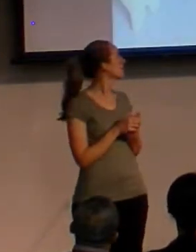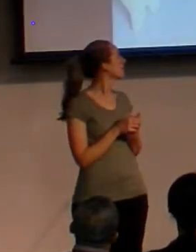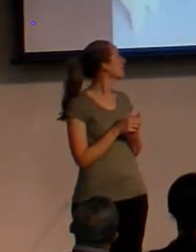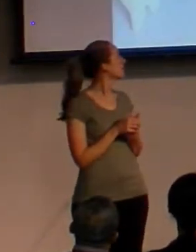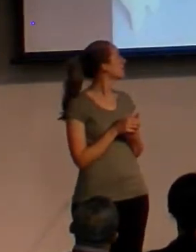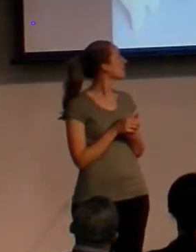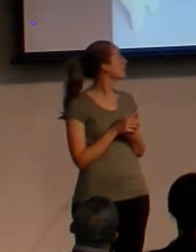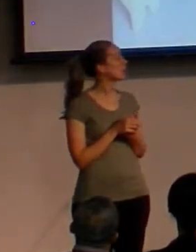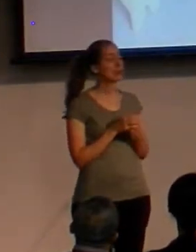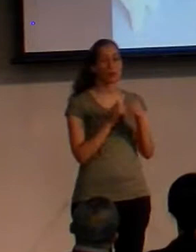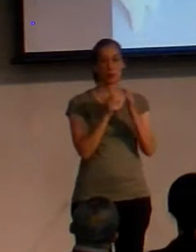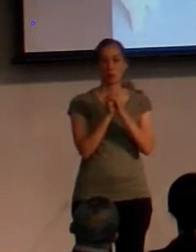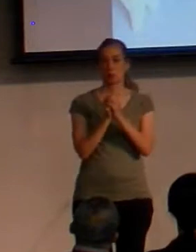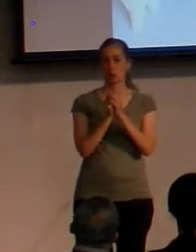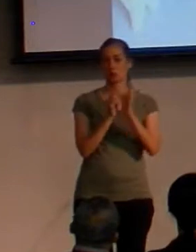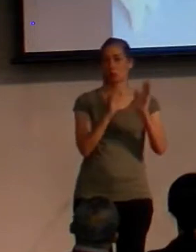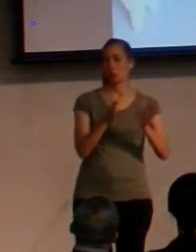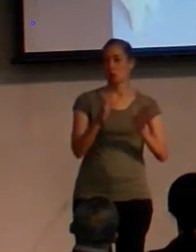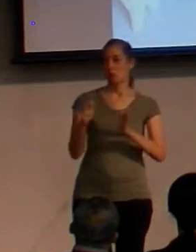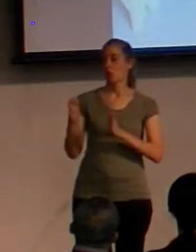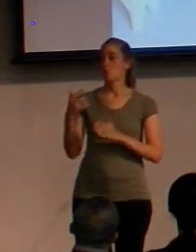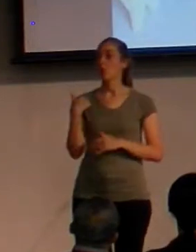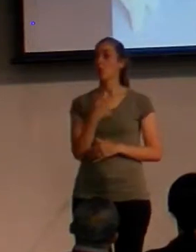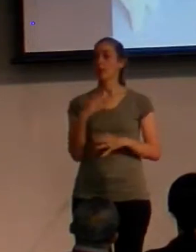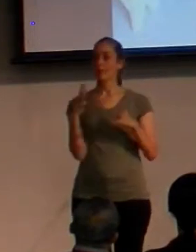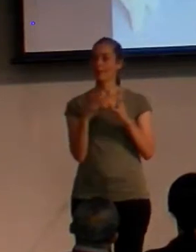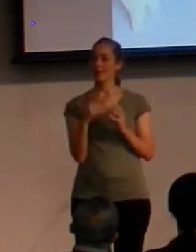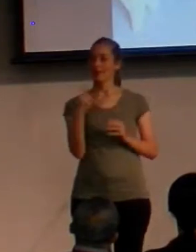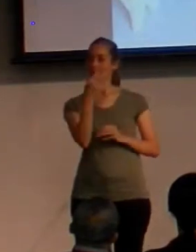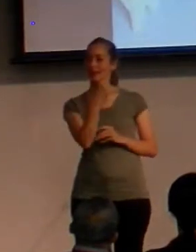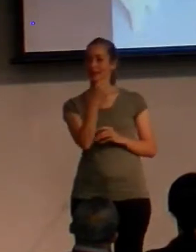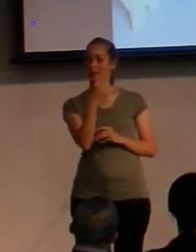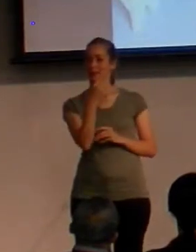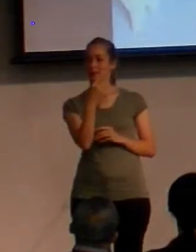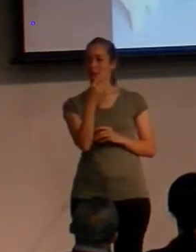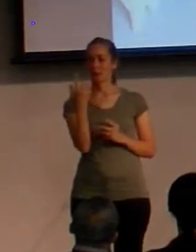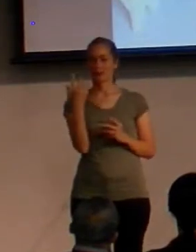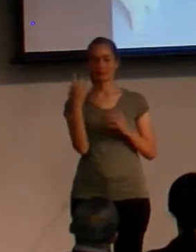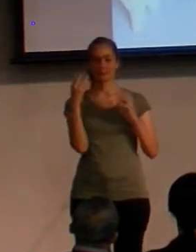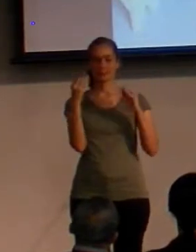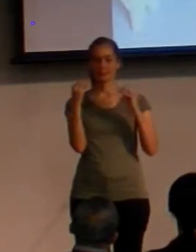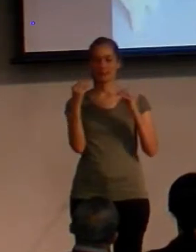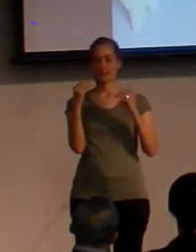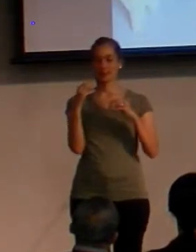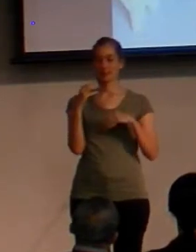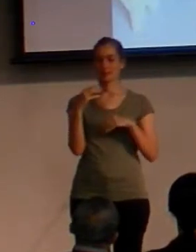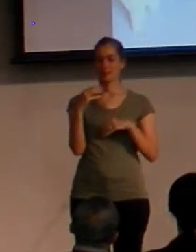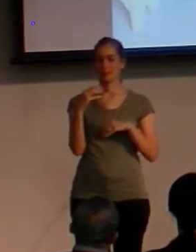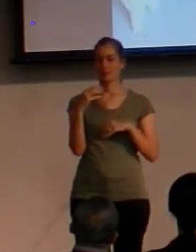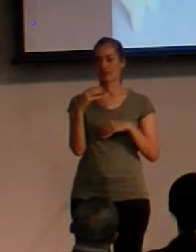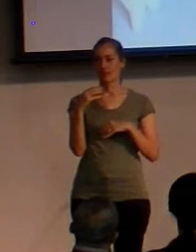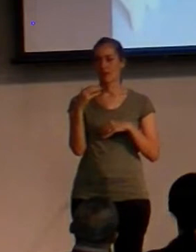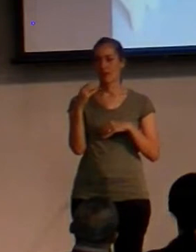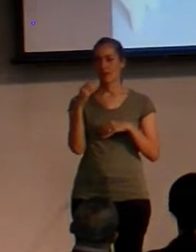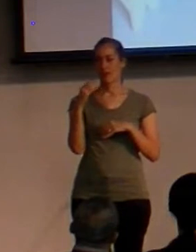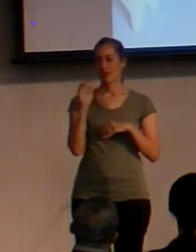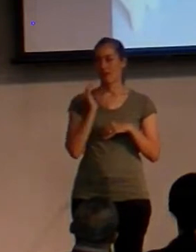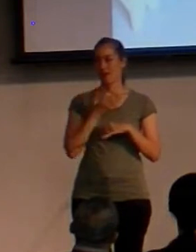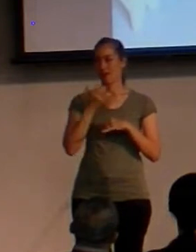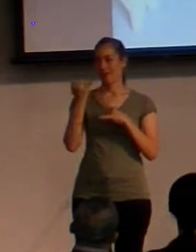the order of worship, we ended up meeting here for our teaching on the third day, our last day